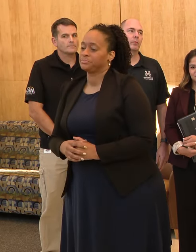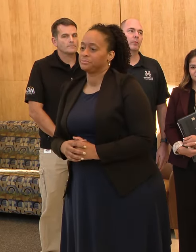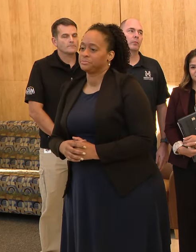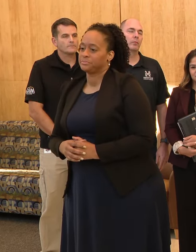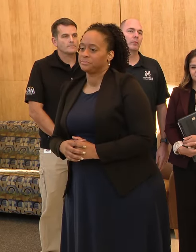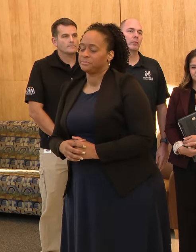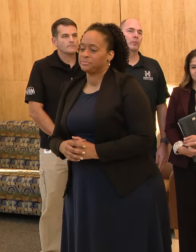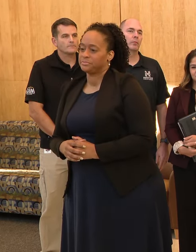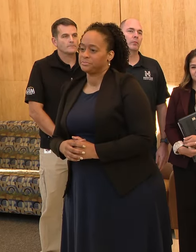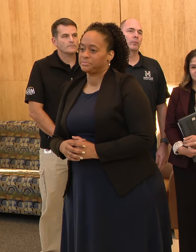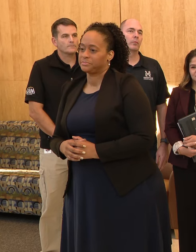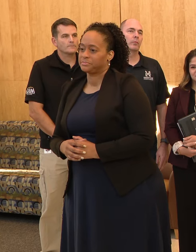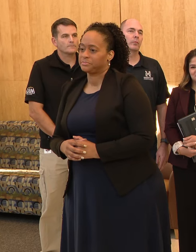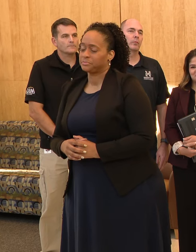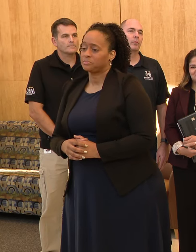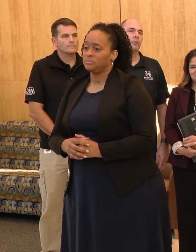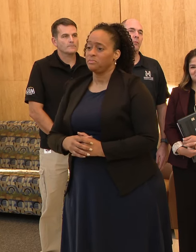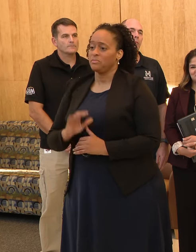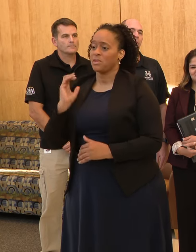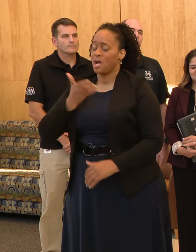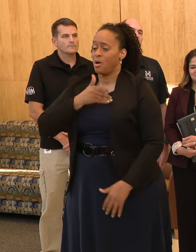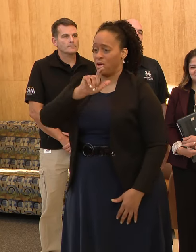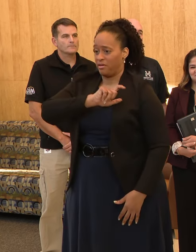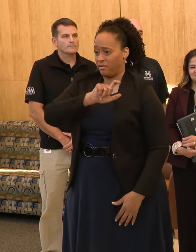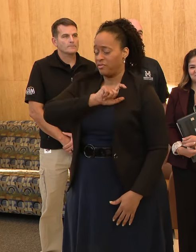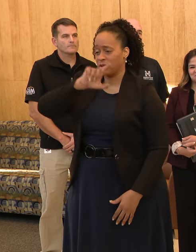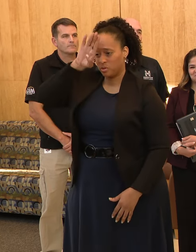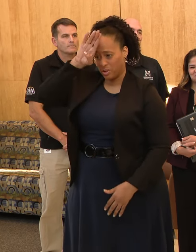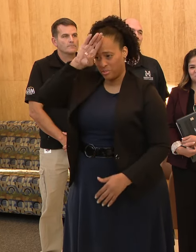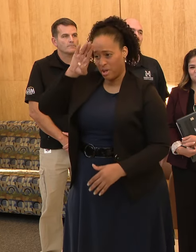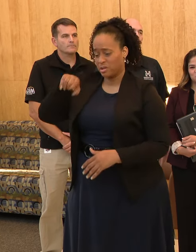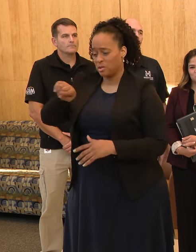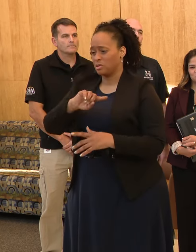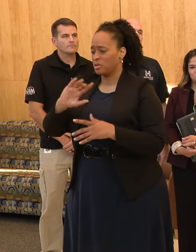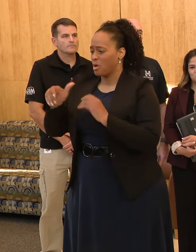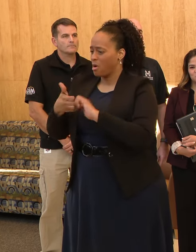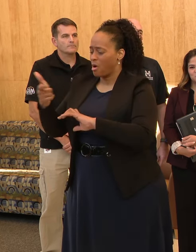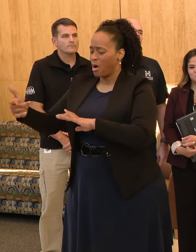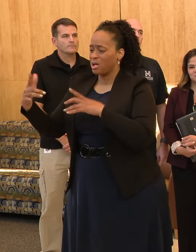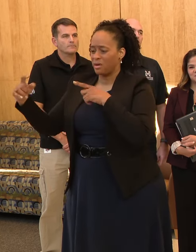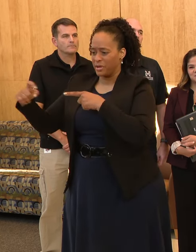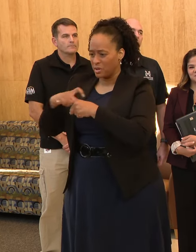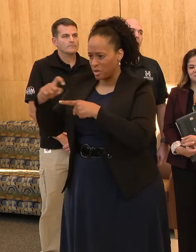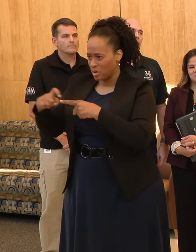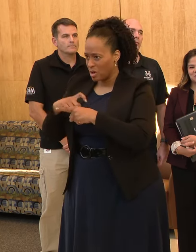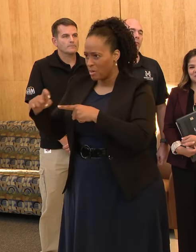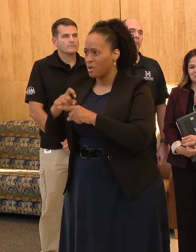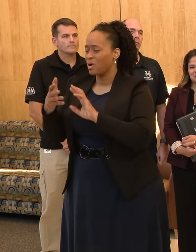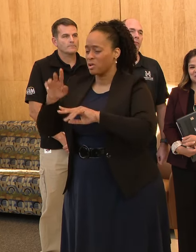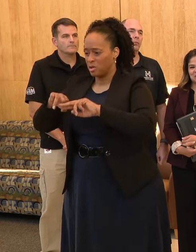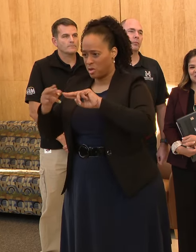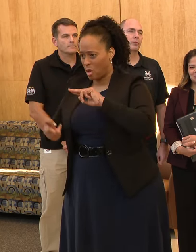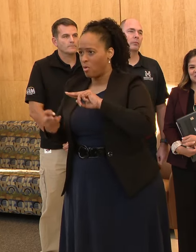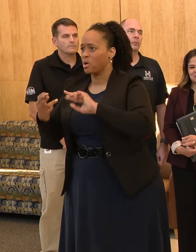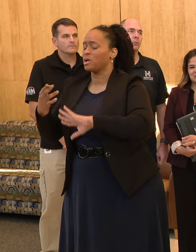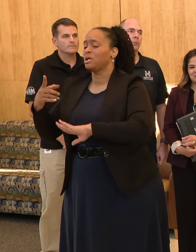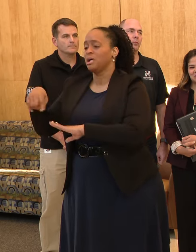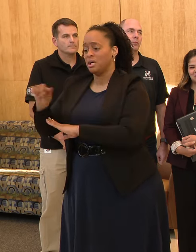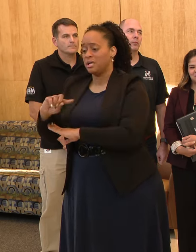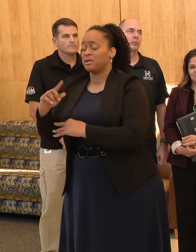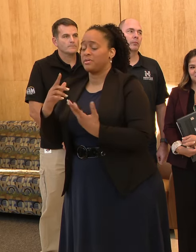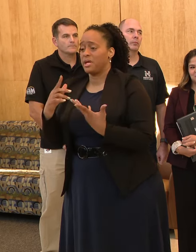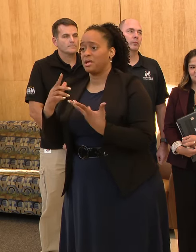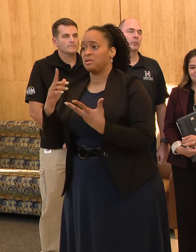And our first responder numbers are much, much lower than you would expect, fairly normal,